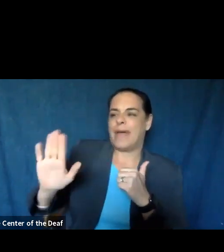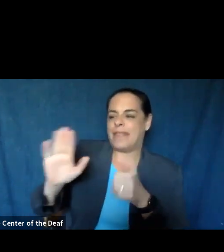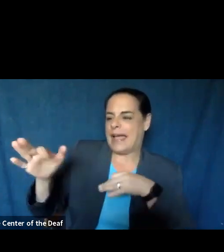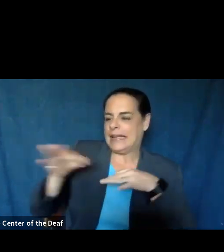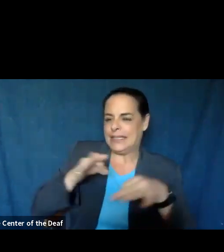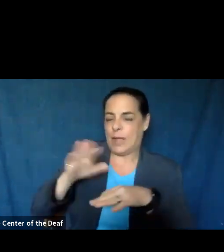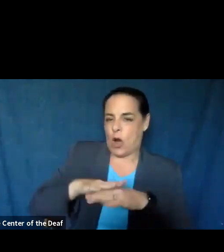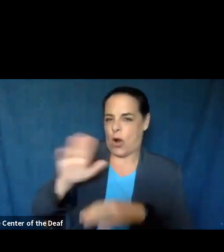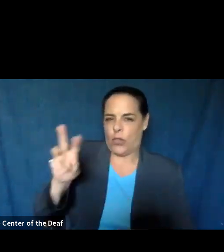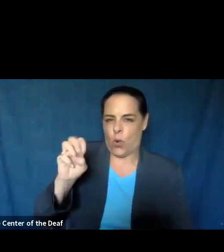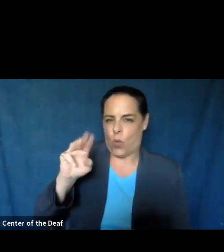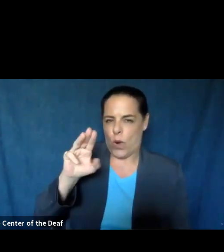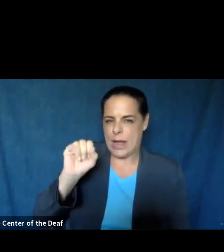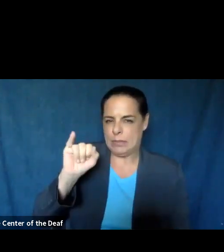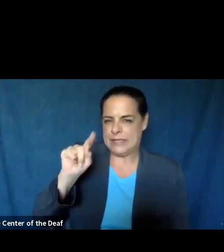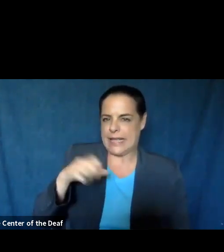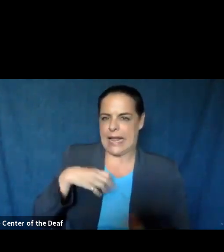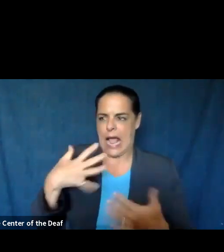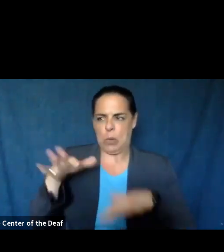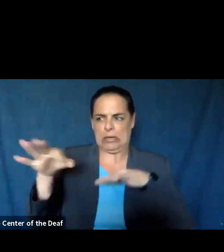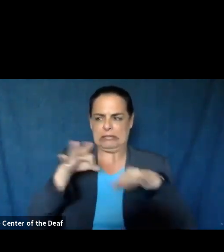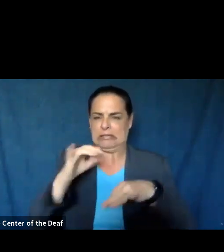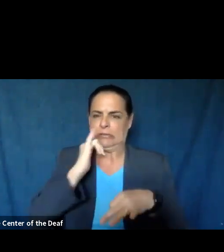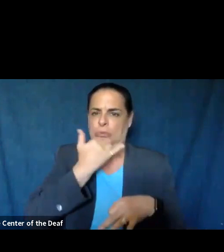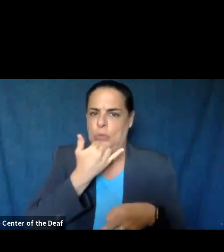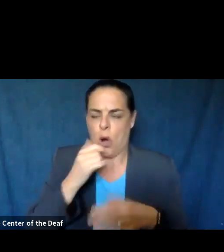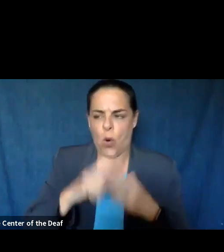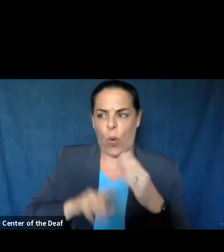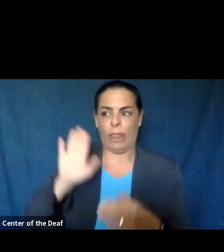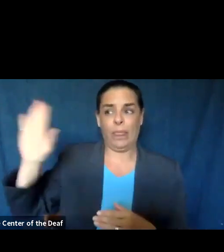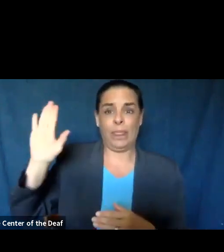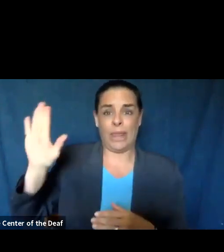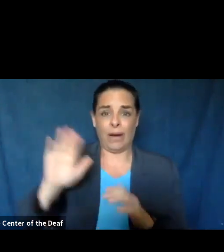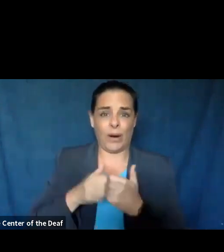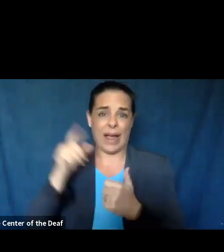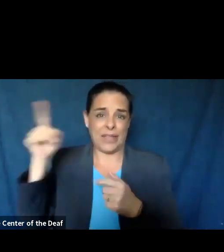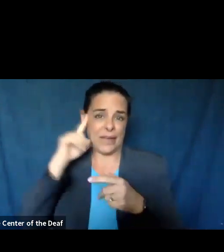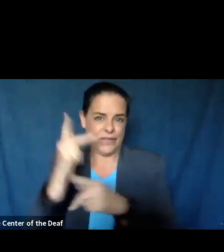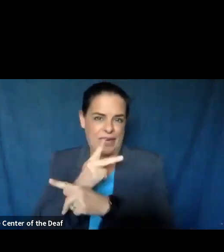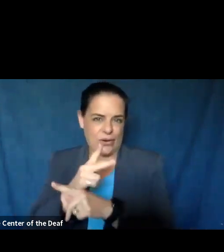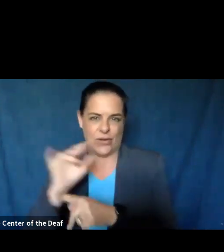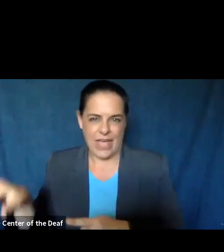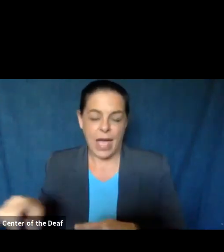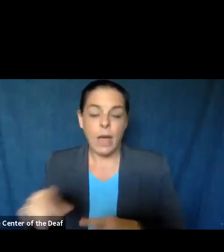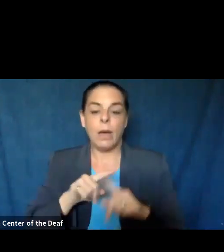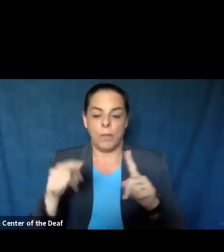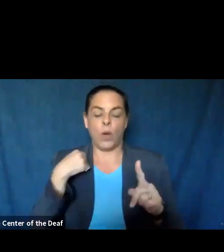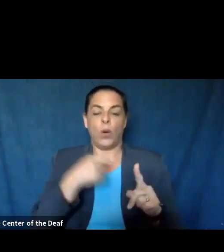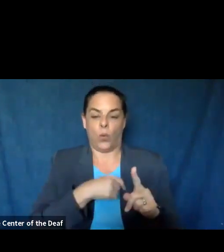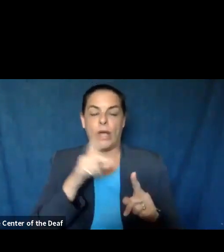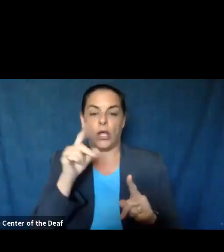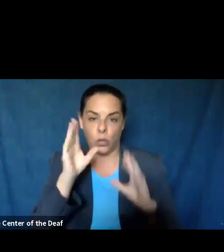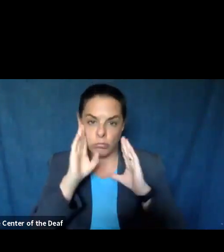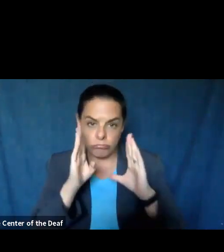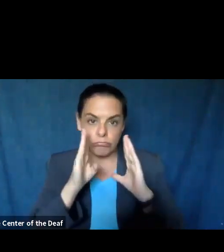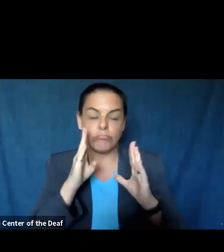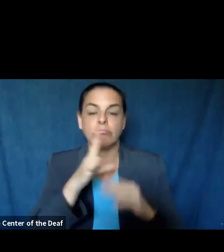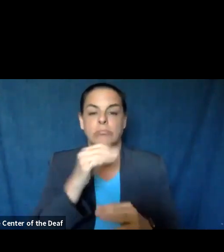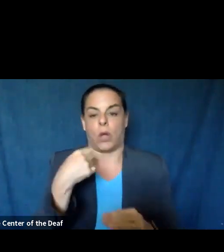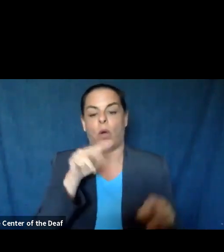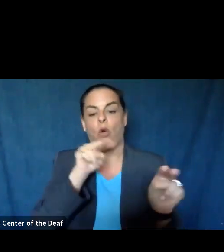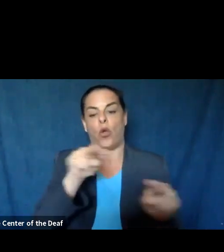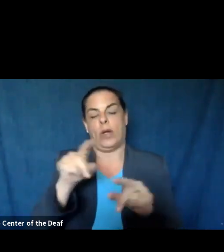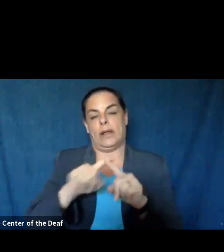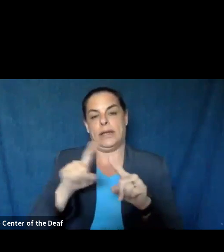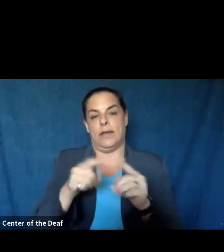want to misrepresent or misspeak on what their specific methodology is, but we do pay attention and look at those